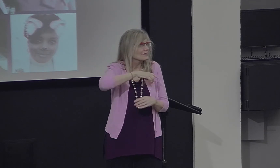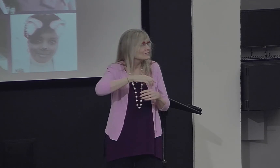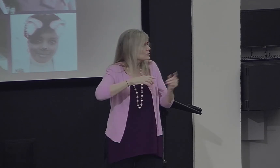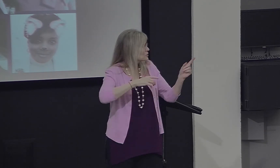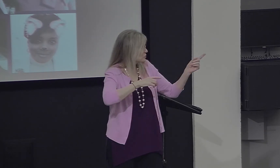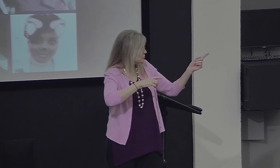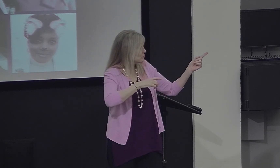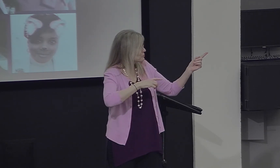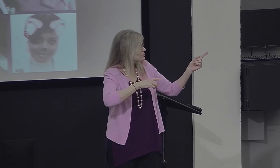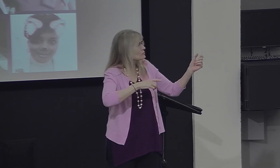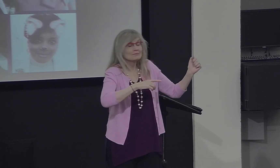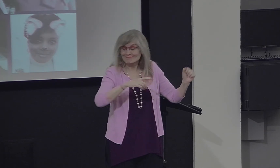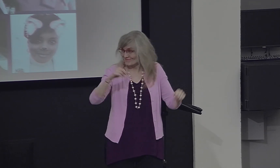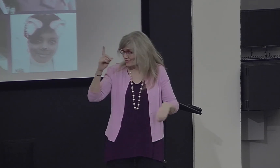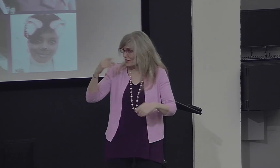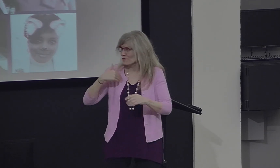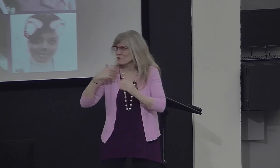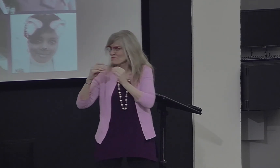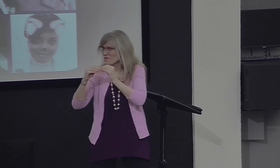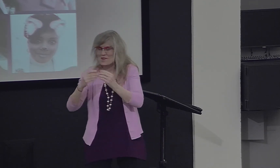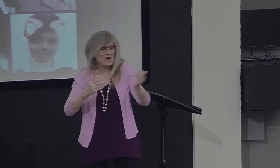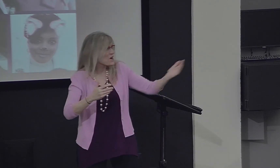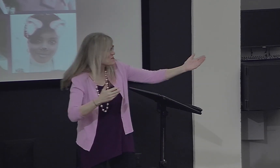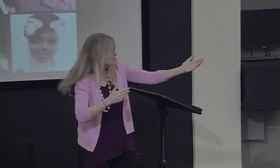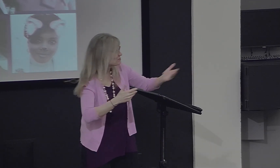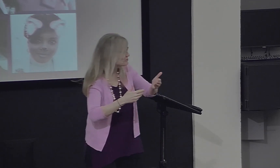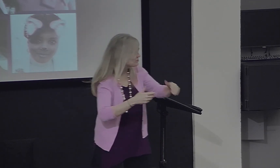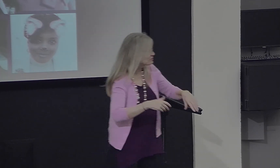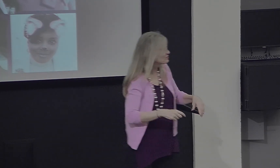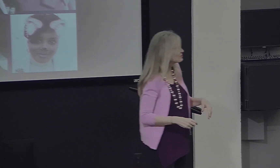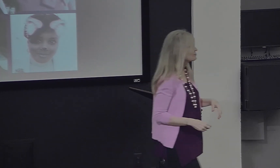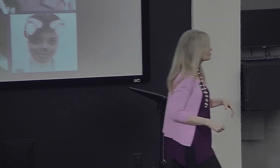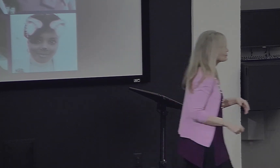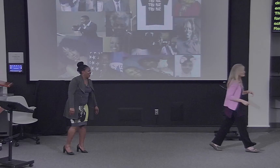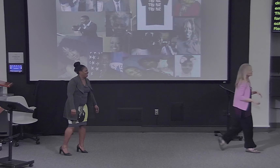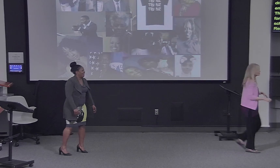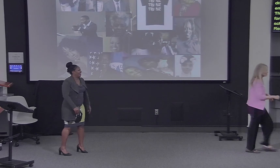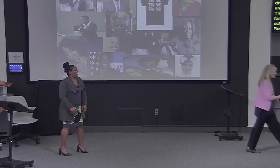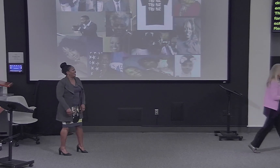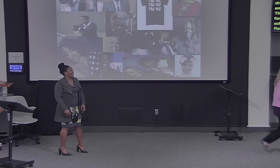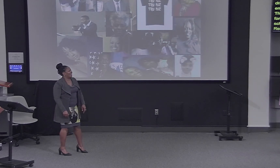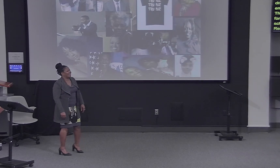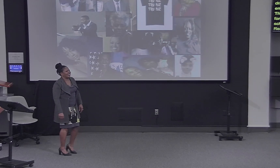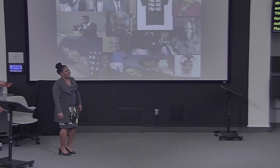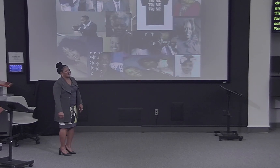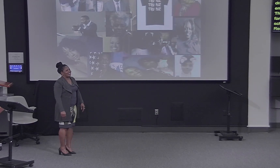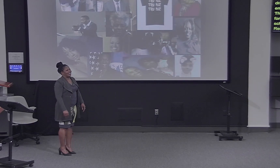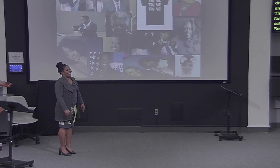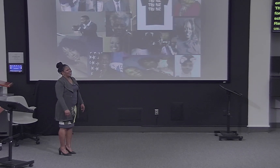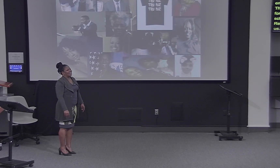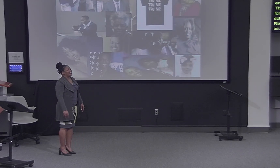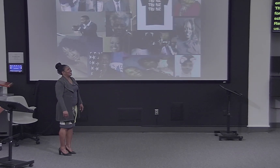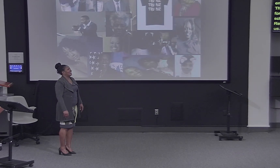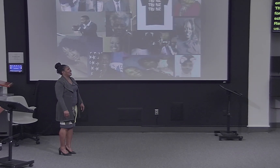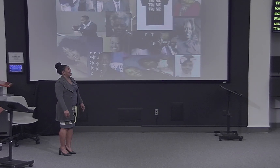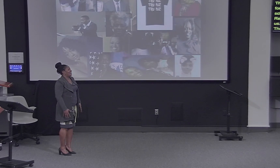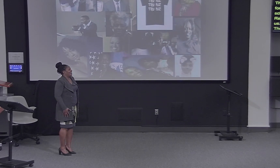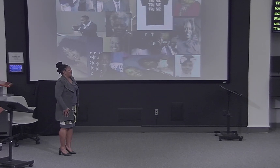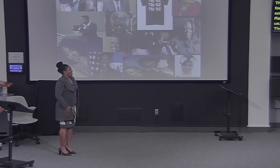interpreters. Really a thank you from all of us. There's one more comment, so let me invite that person to the front. Actually, two